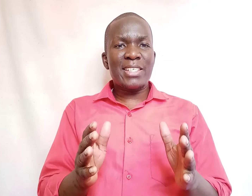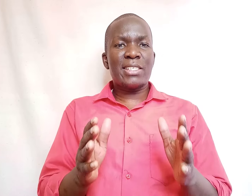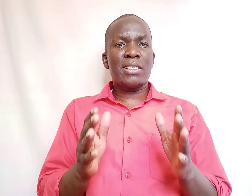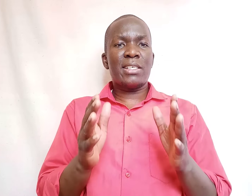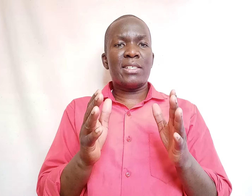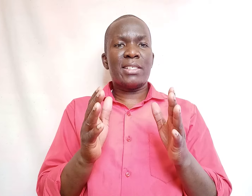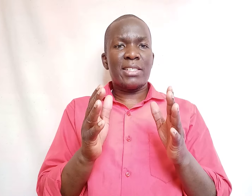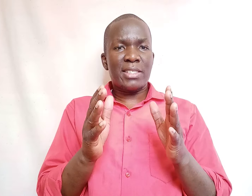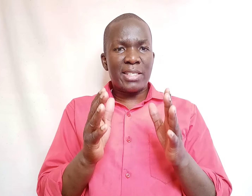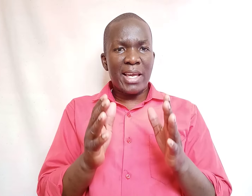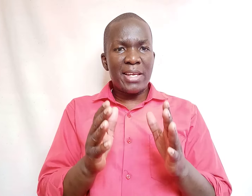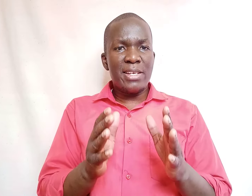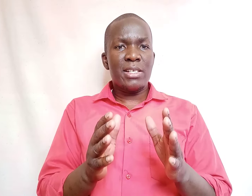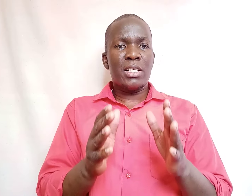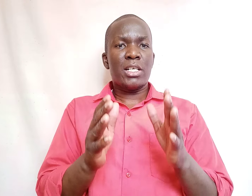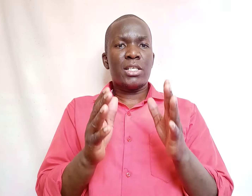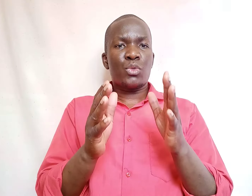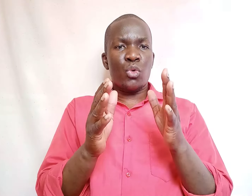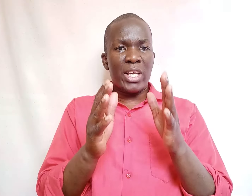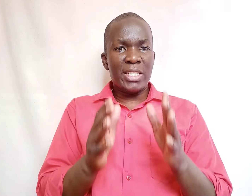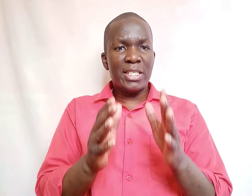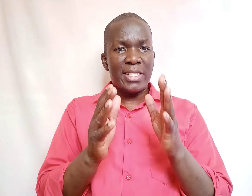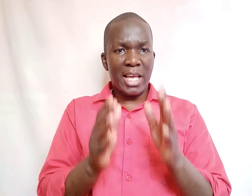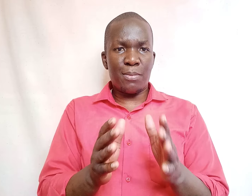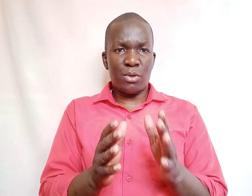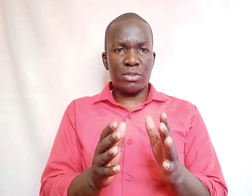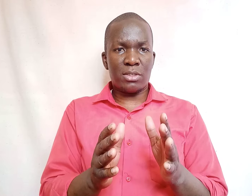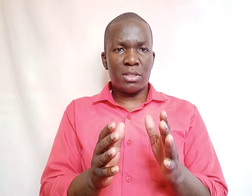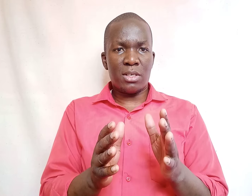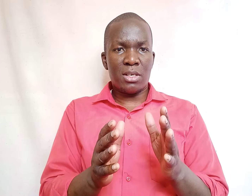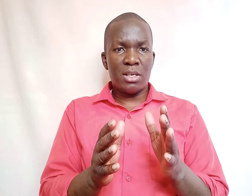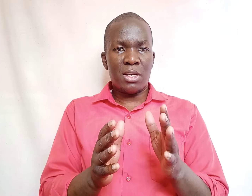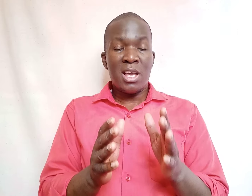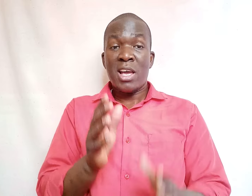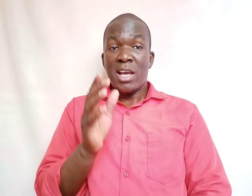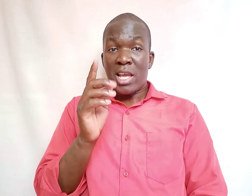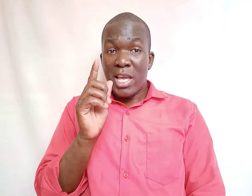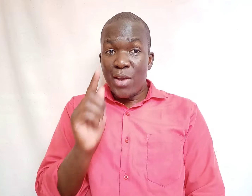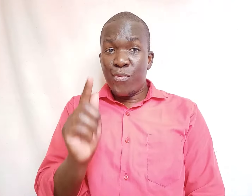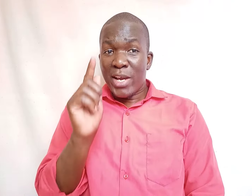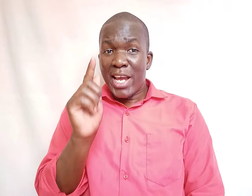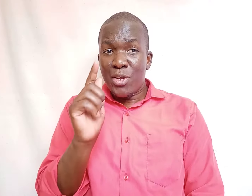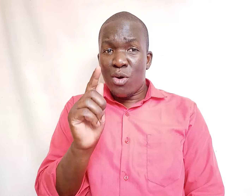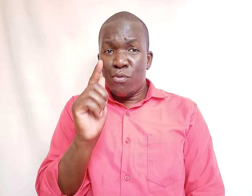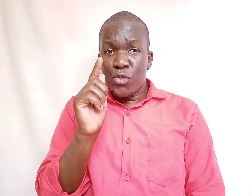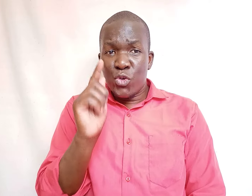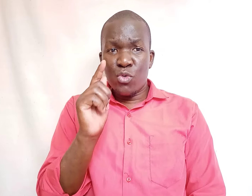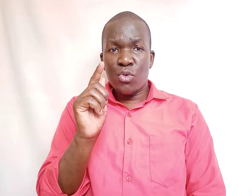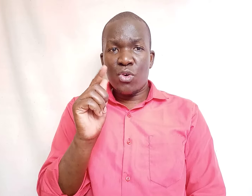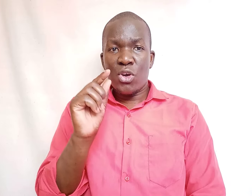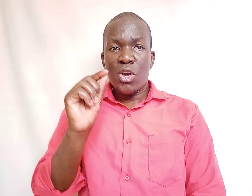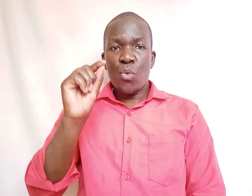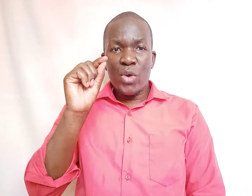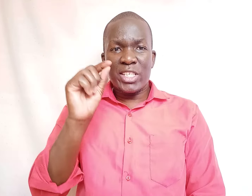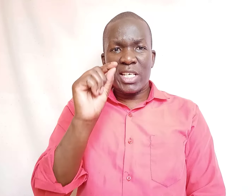Jesus said to his disciples, if any of you wishes